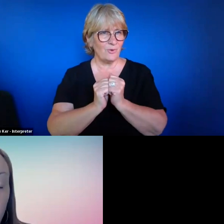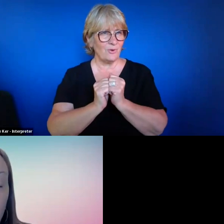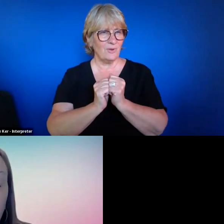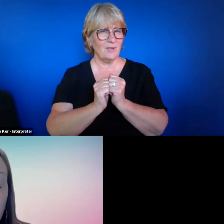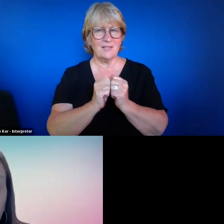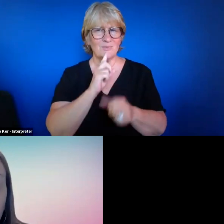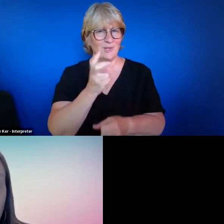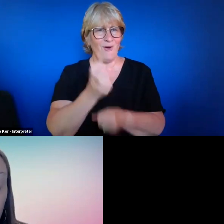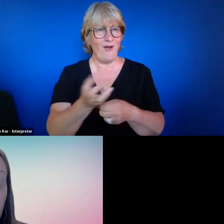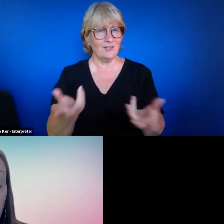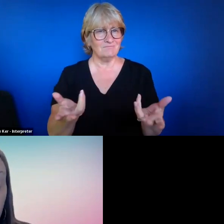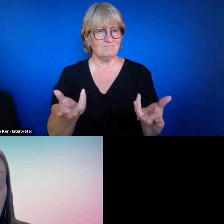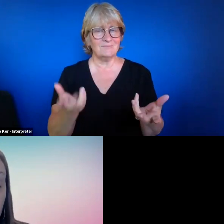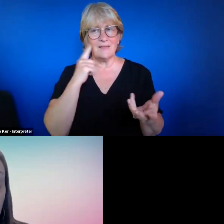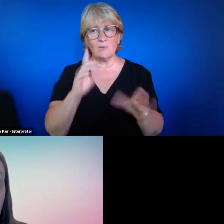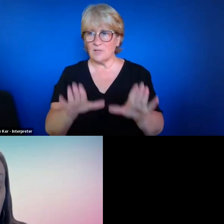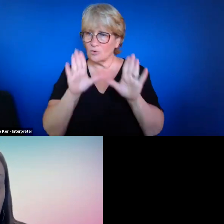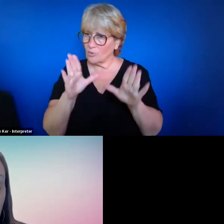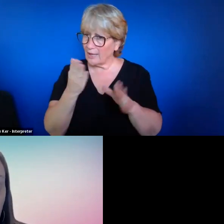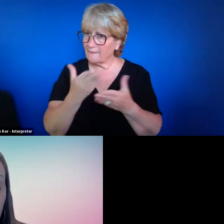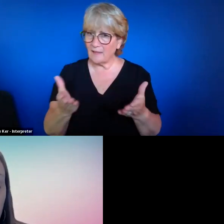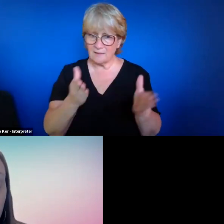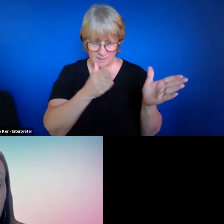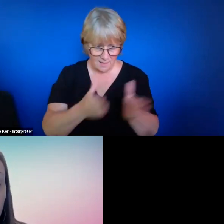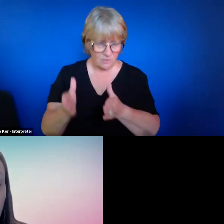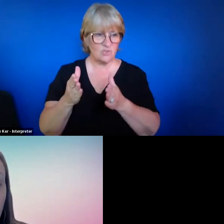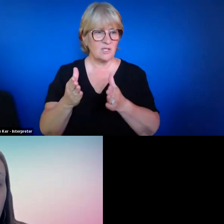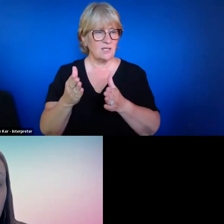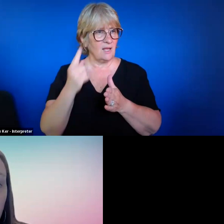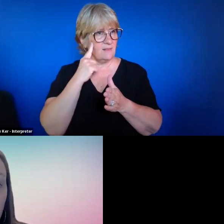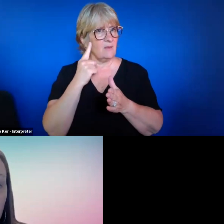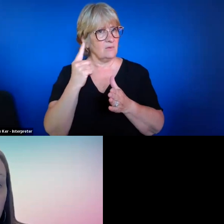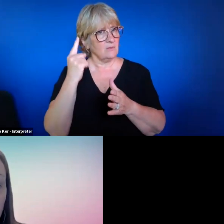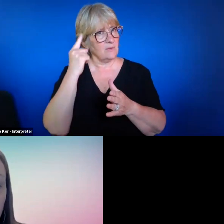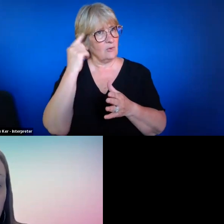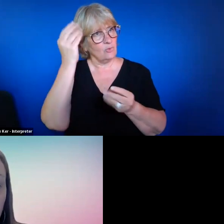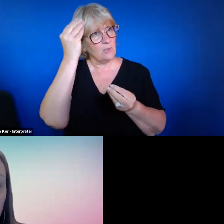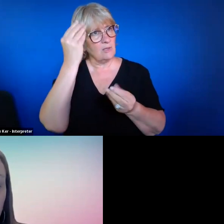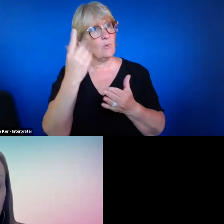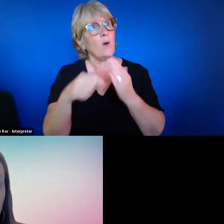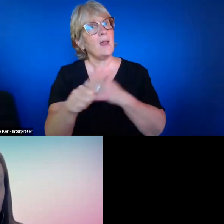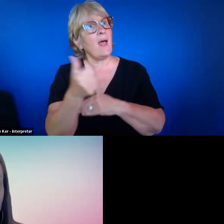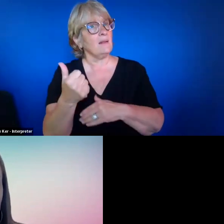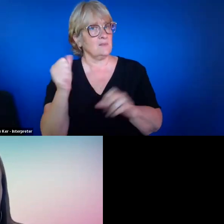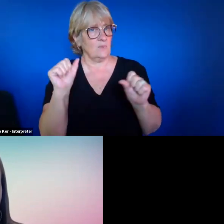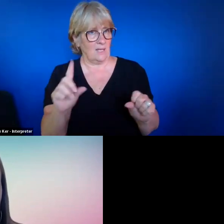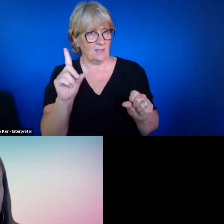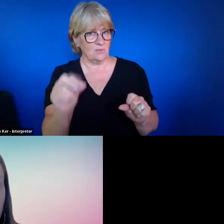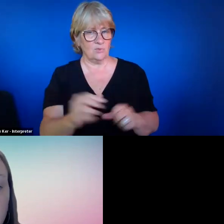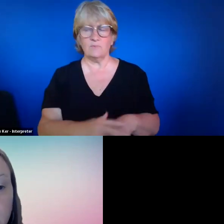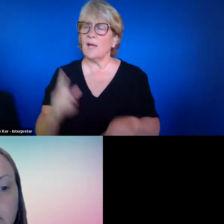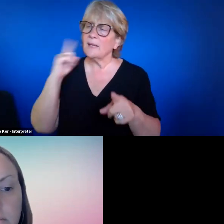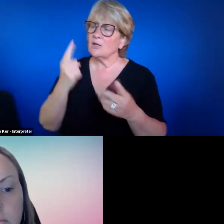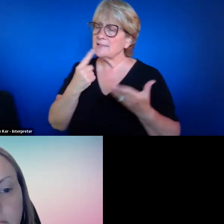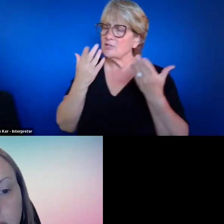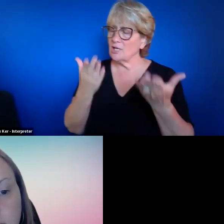hard. And I think we've done a lot of great things intentionally, and I think we should just really think critically about what else we could do. So I'm hearing a suggestion,